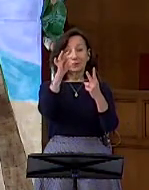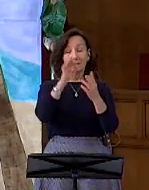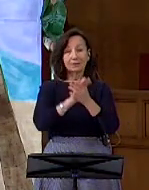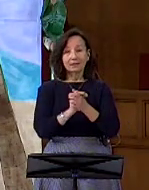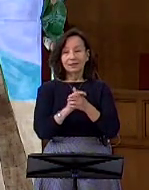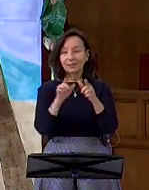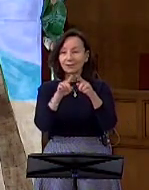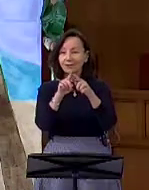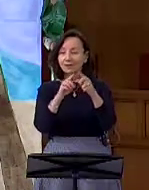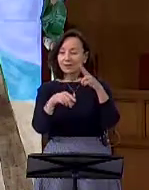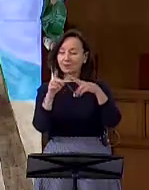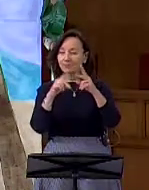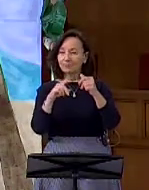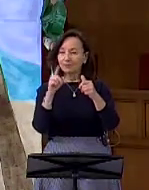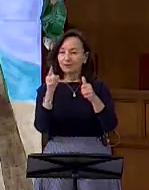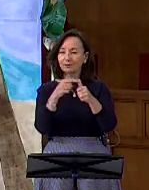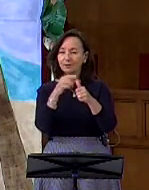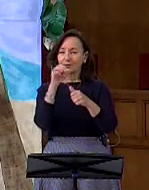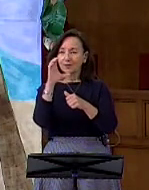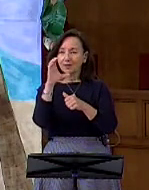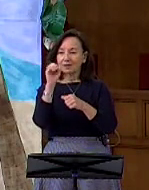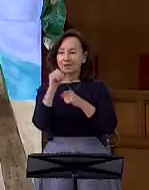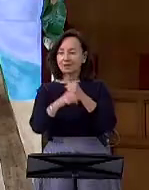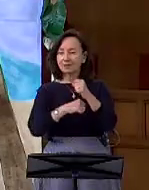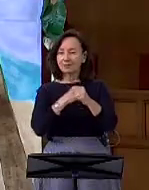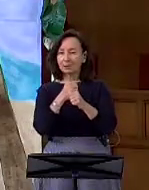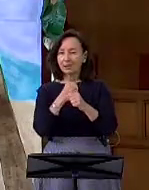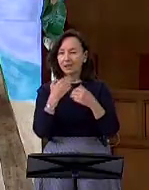Just as the people of the first century had a choice,